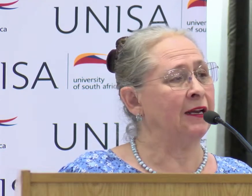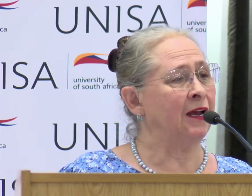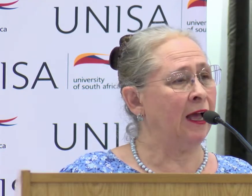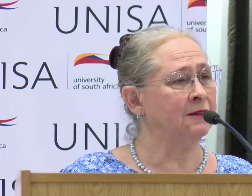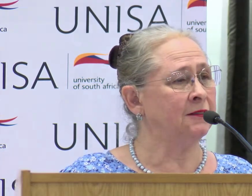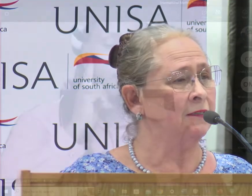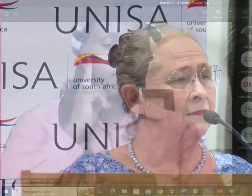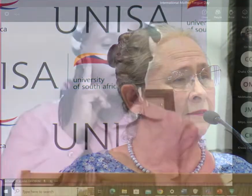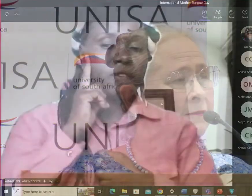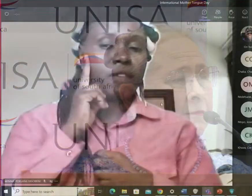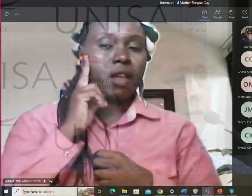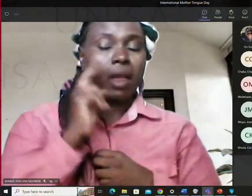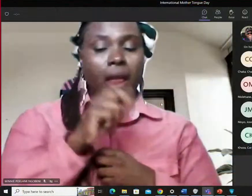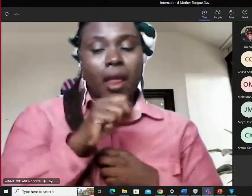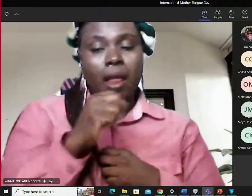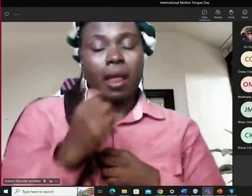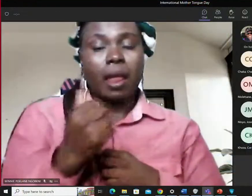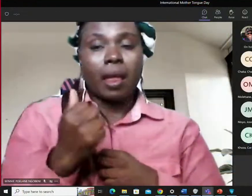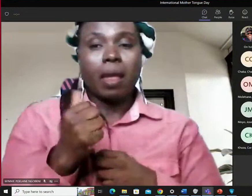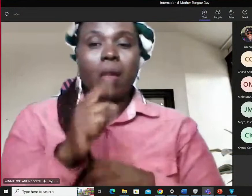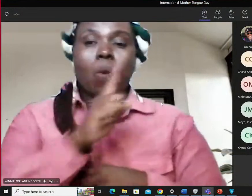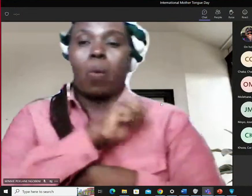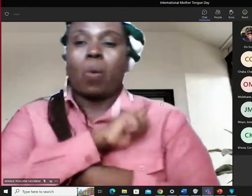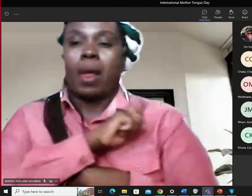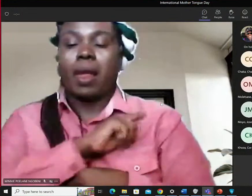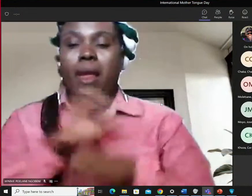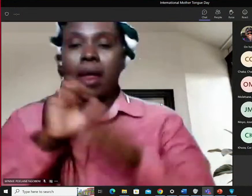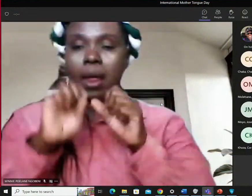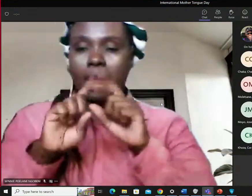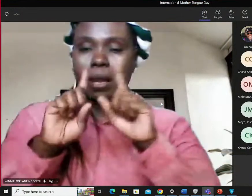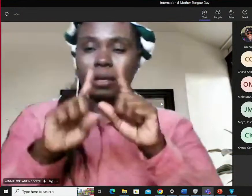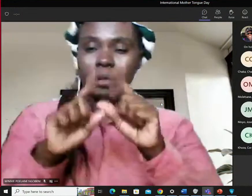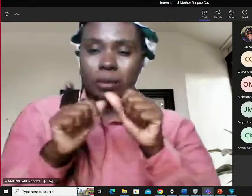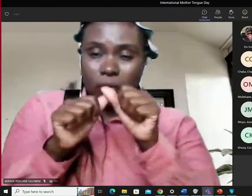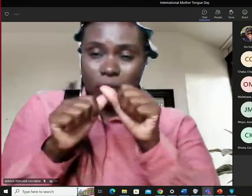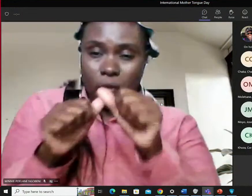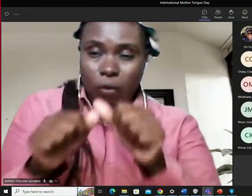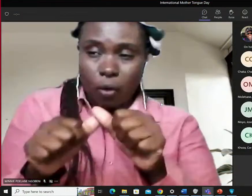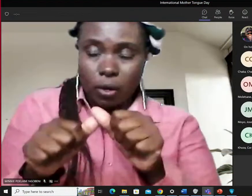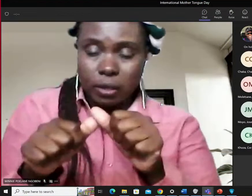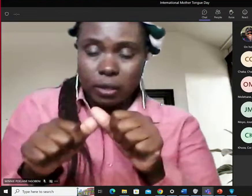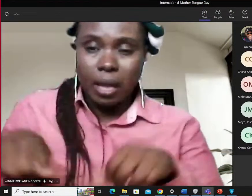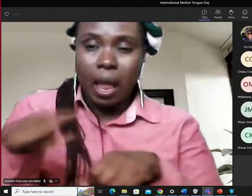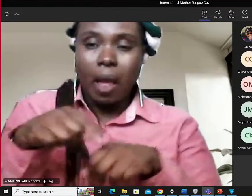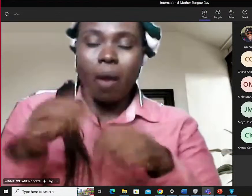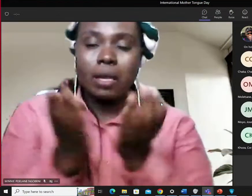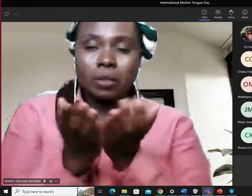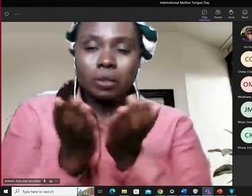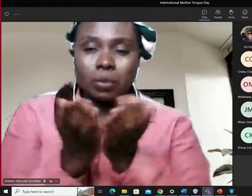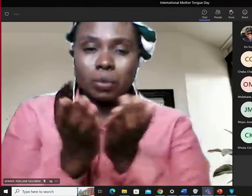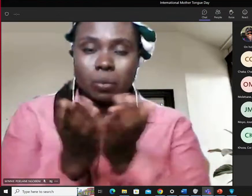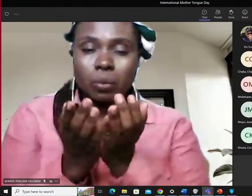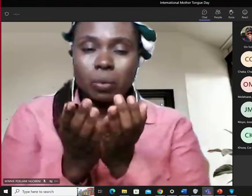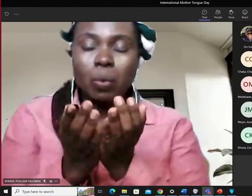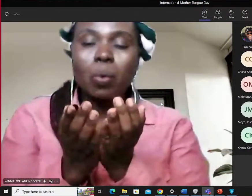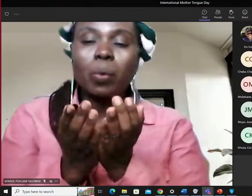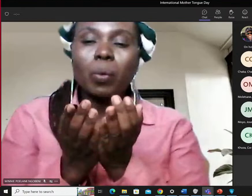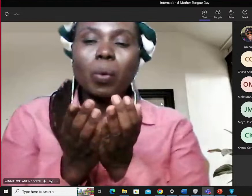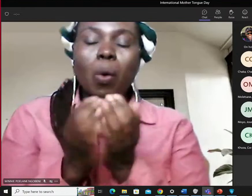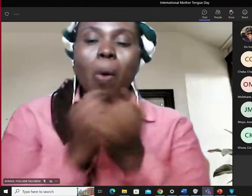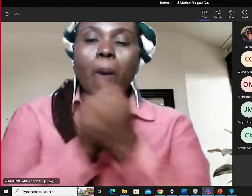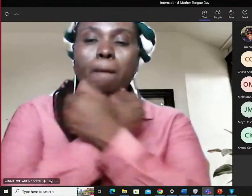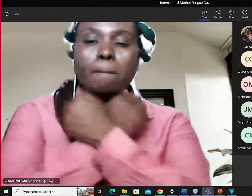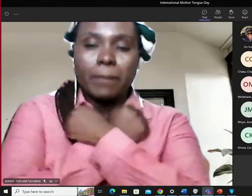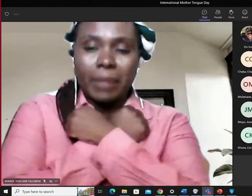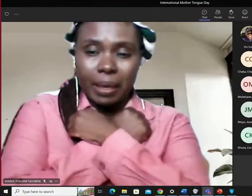Because education falls away, schools falls away, but the parents and the